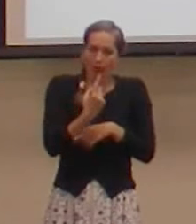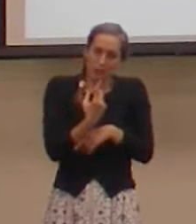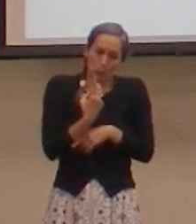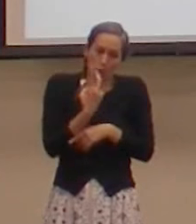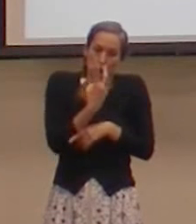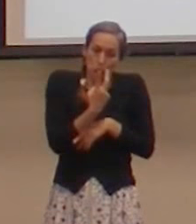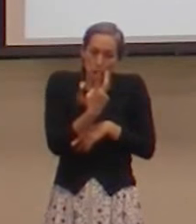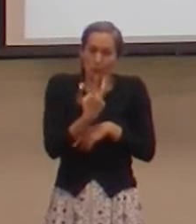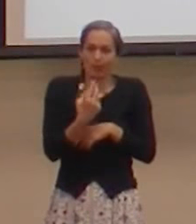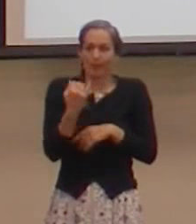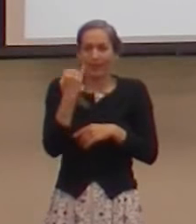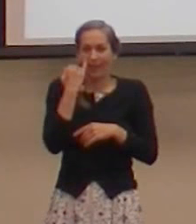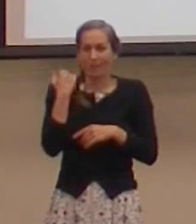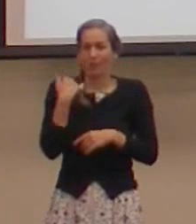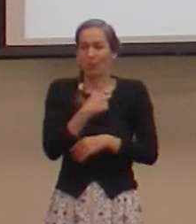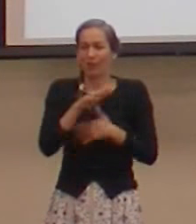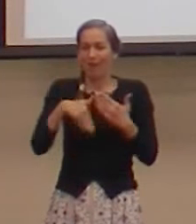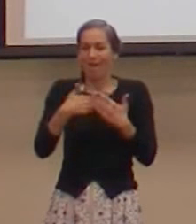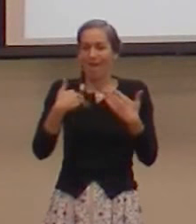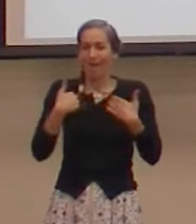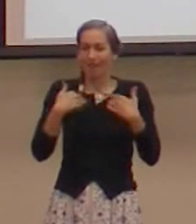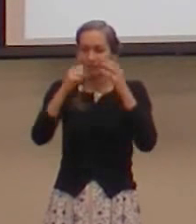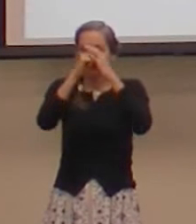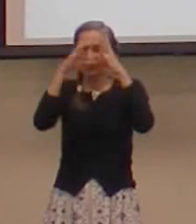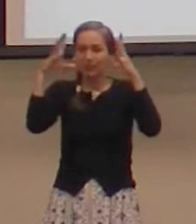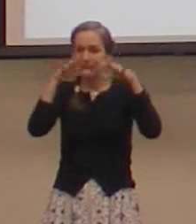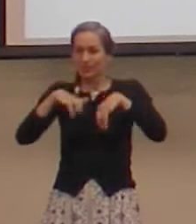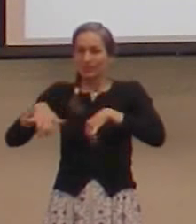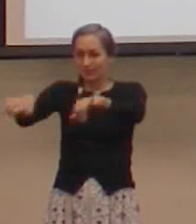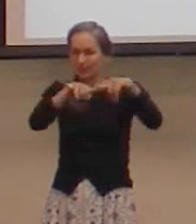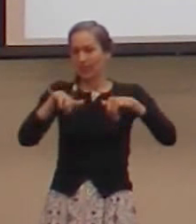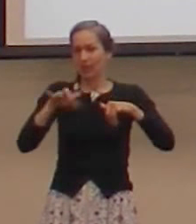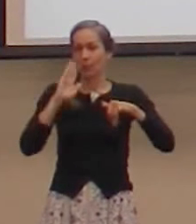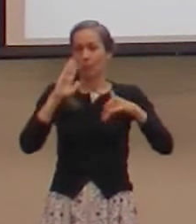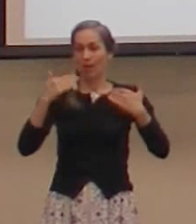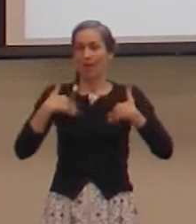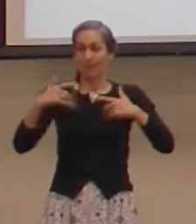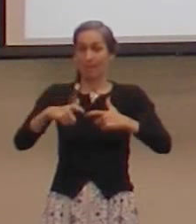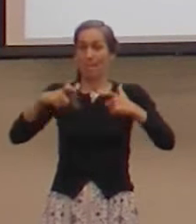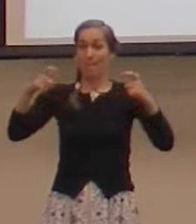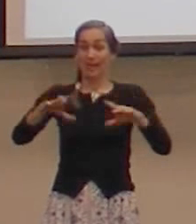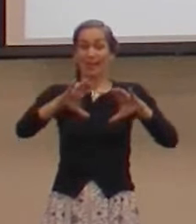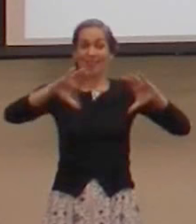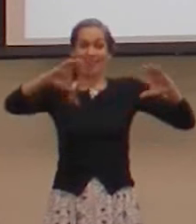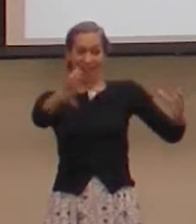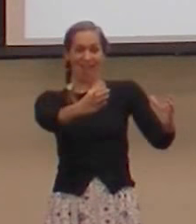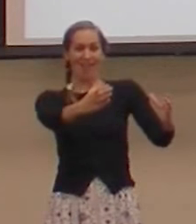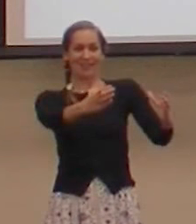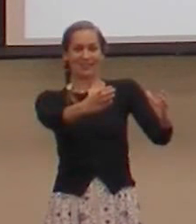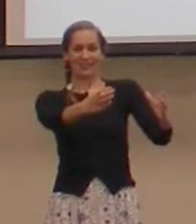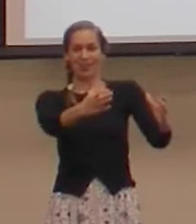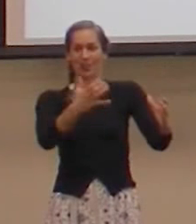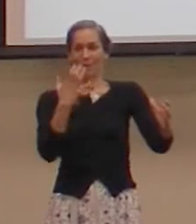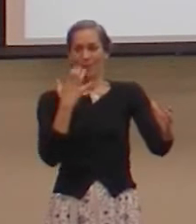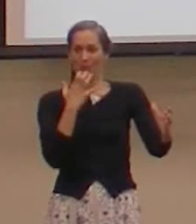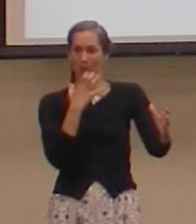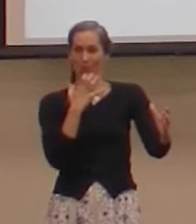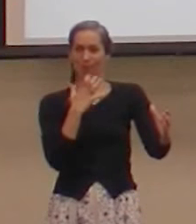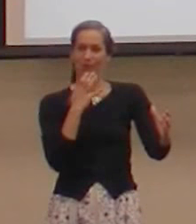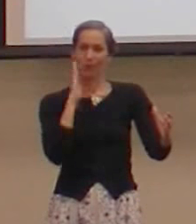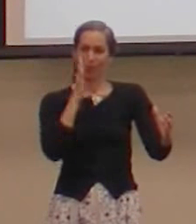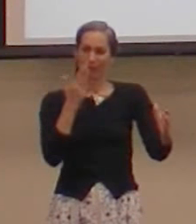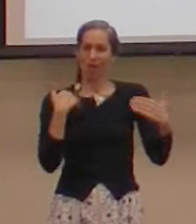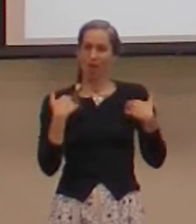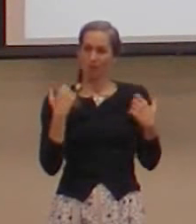And I think if we have that kind of vision, we're going to not just have a large class for the sake of saying we have a large AIM class, but we're going to have